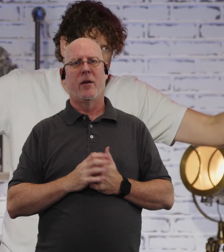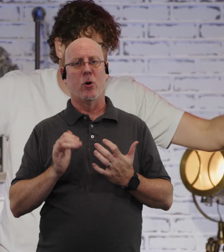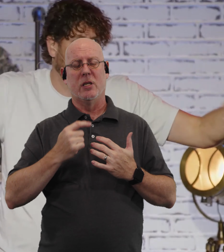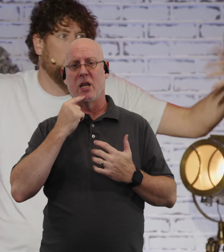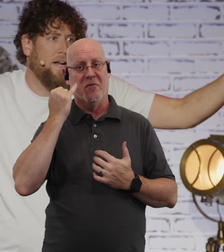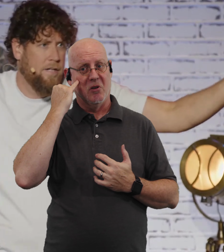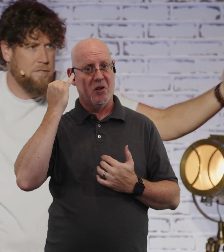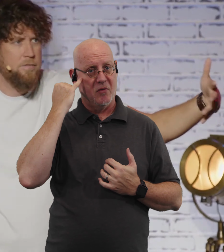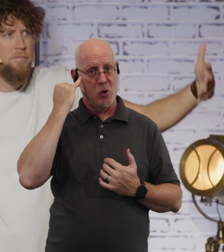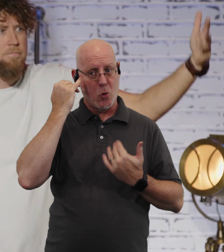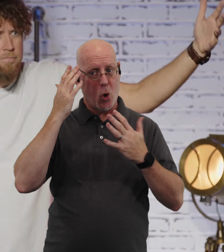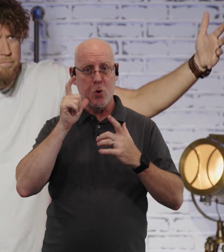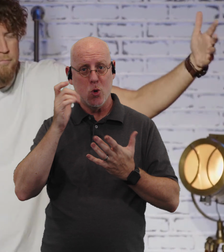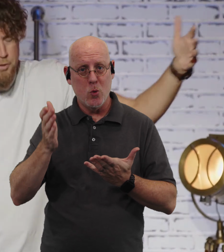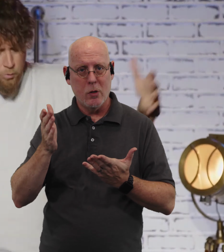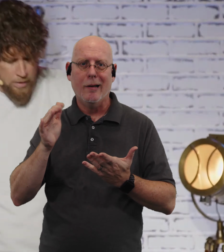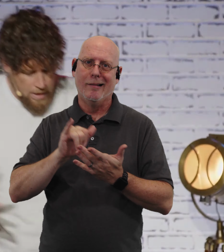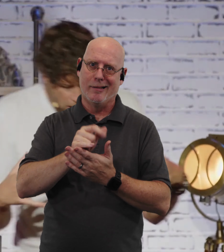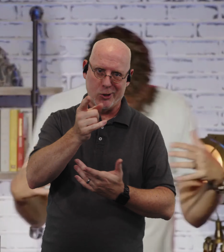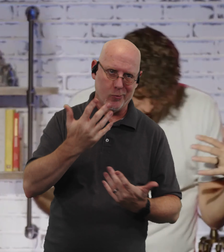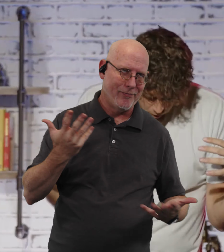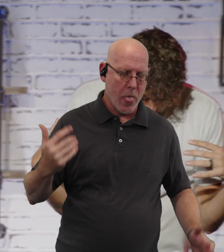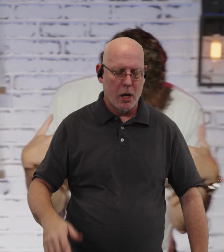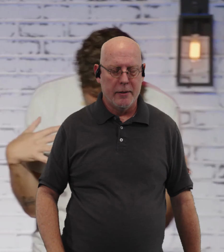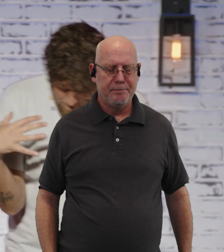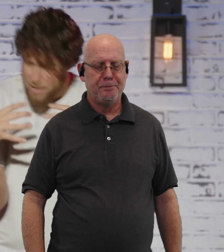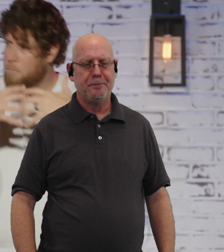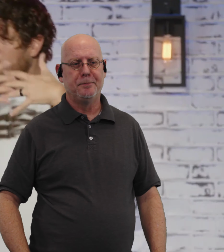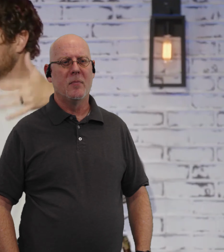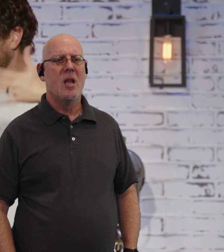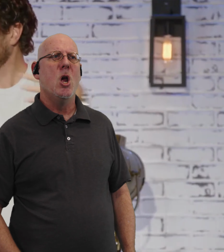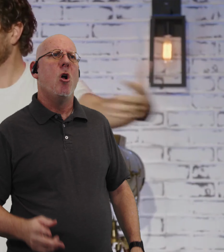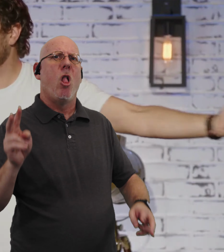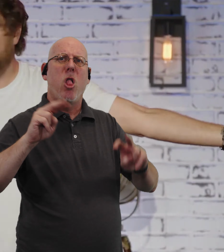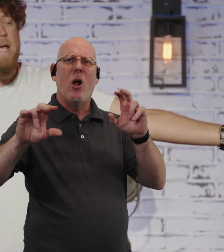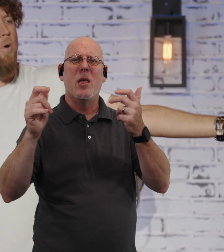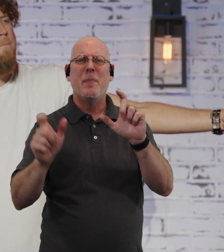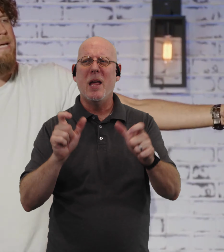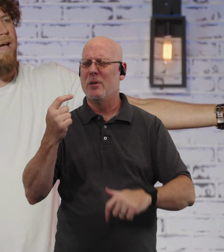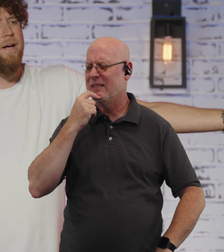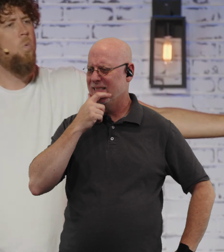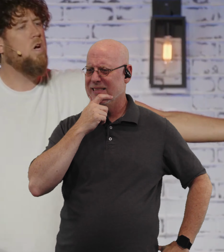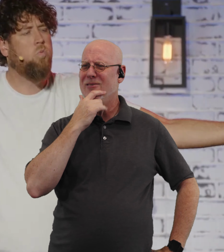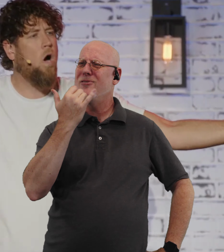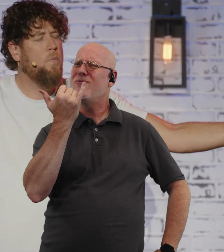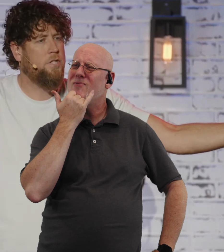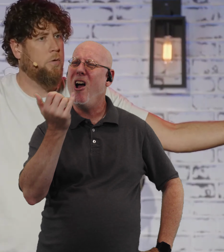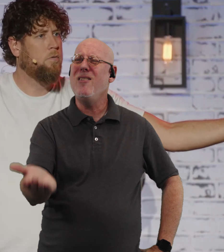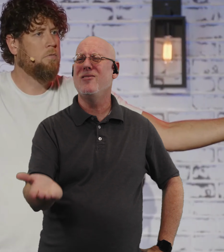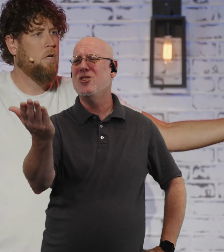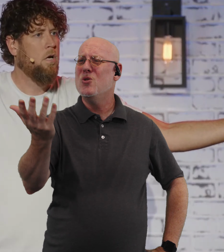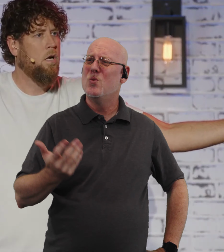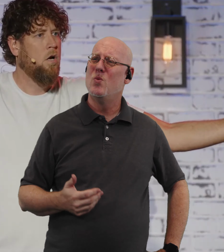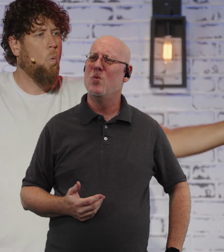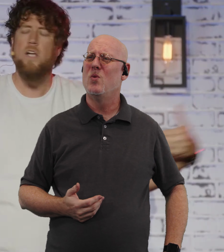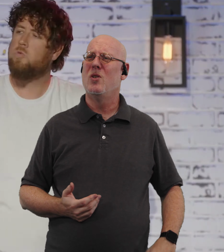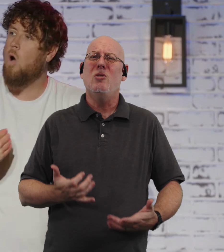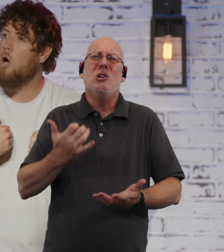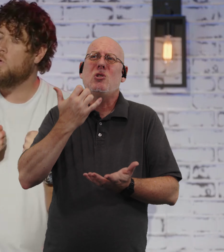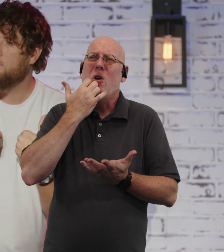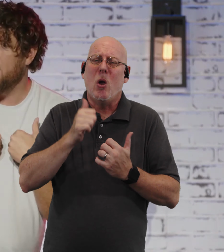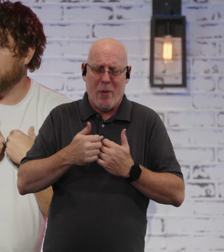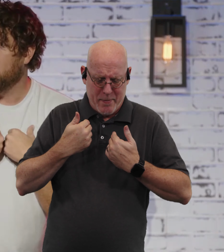always said, if you don't know who that is, it's you. But we just want to look at other people and be like, what's wrong with you?